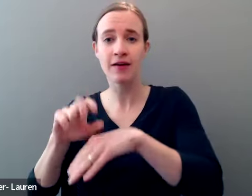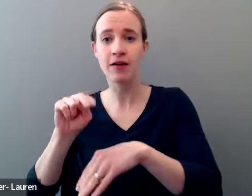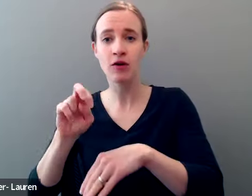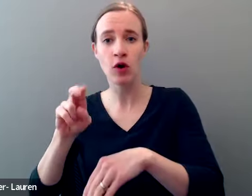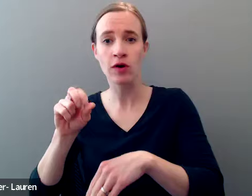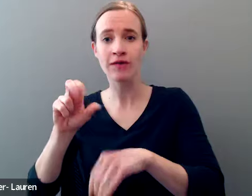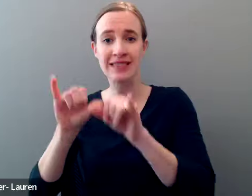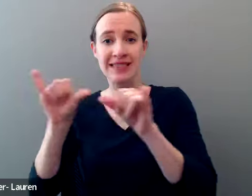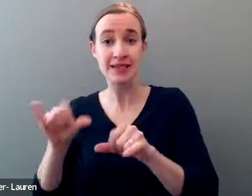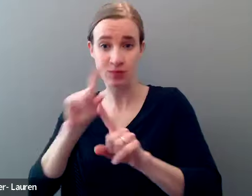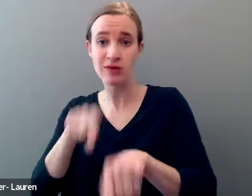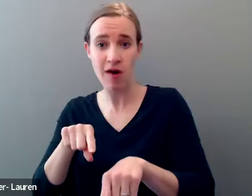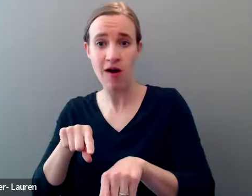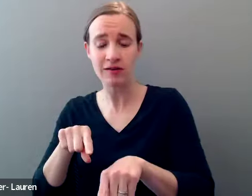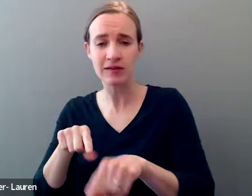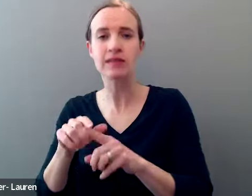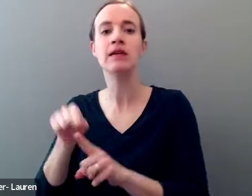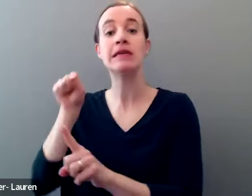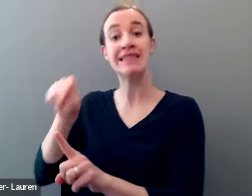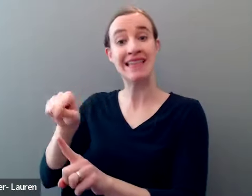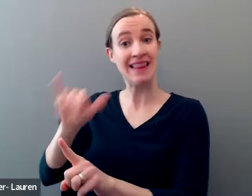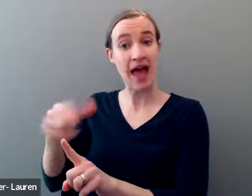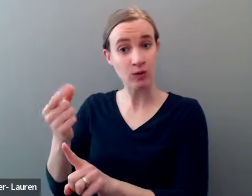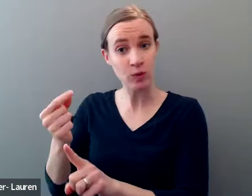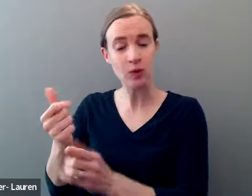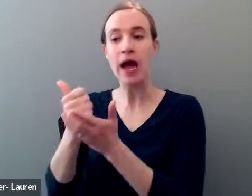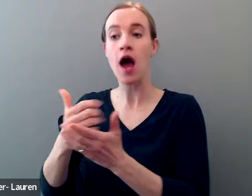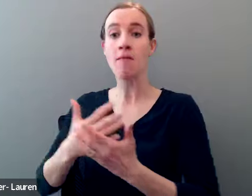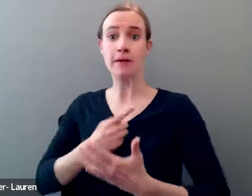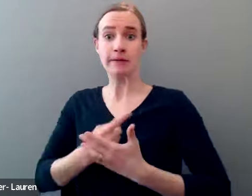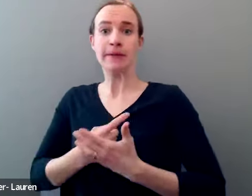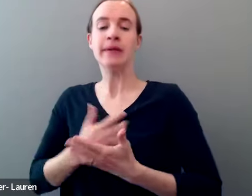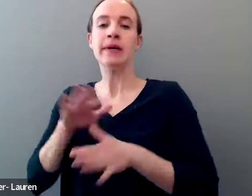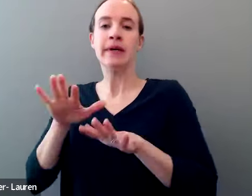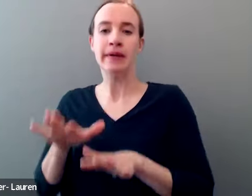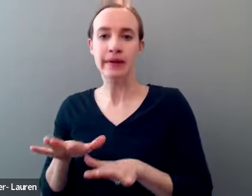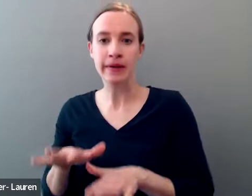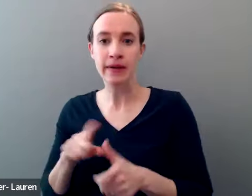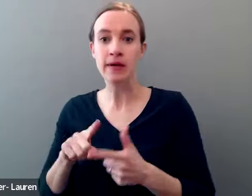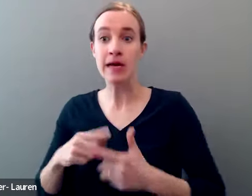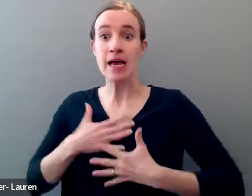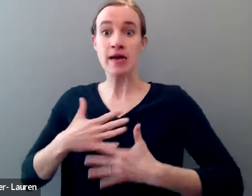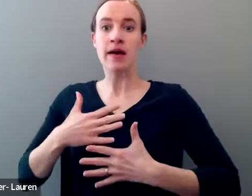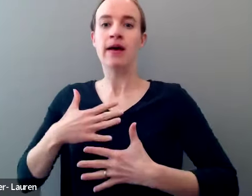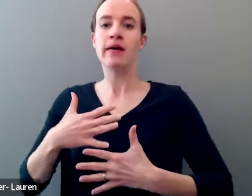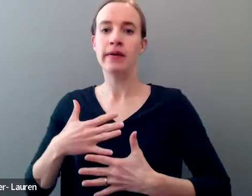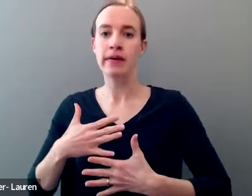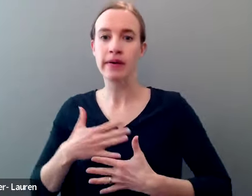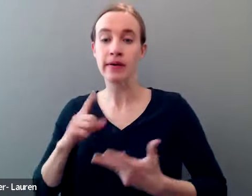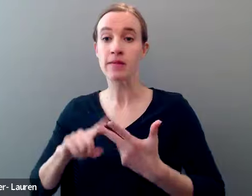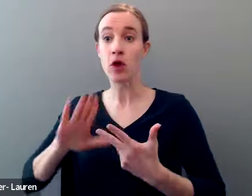soon help reduce your heart rate, reduce your breathing, reduce